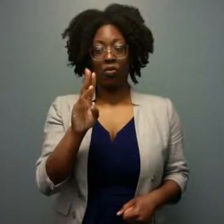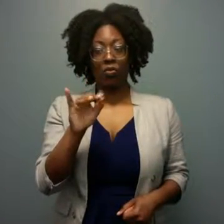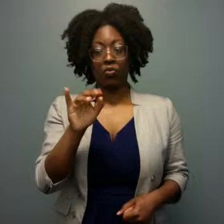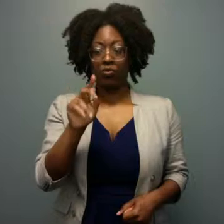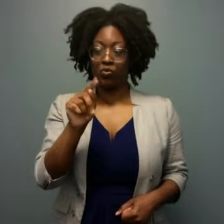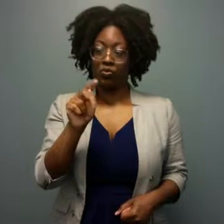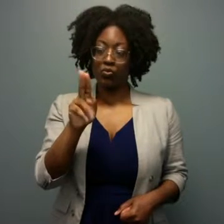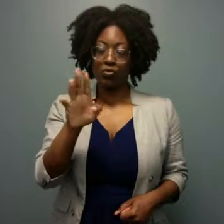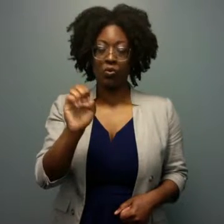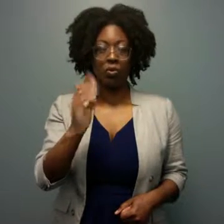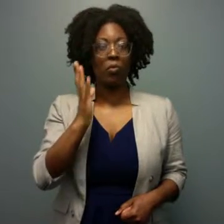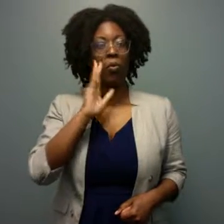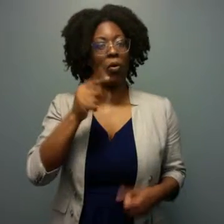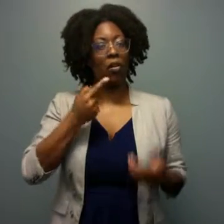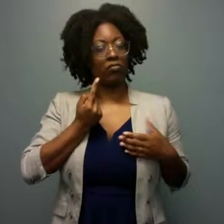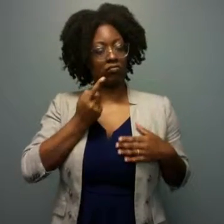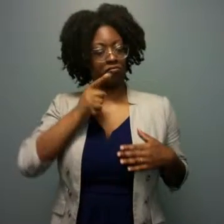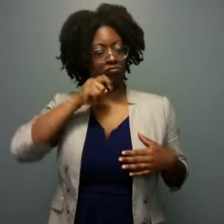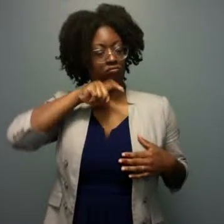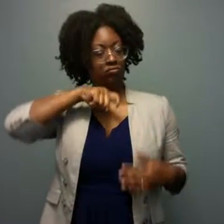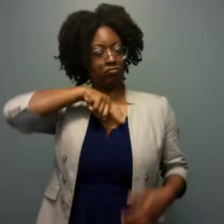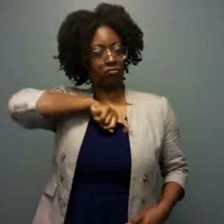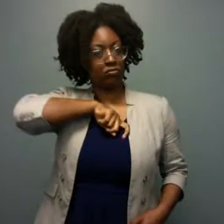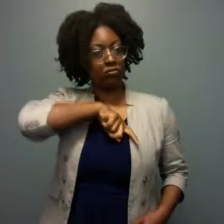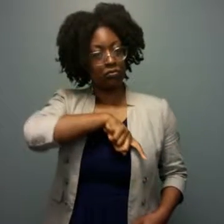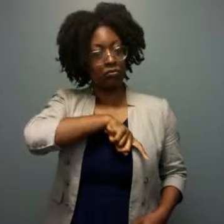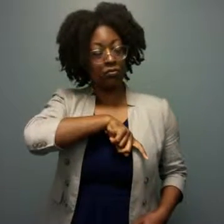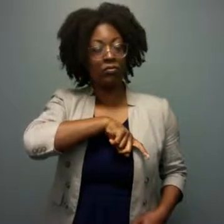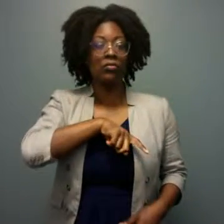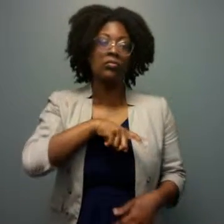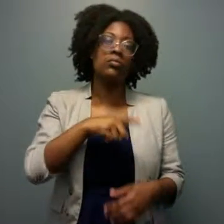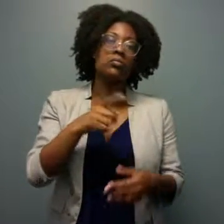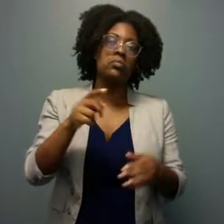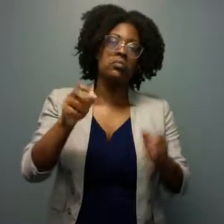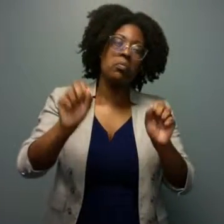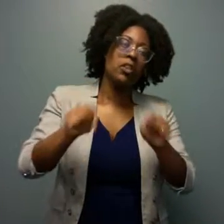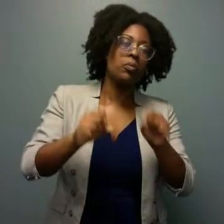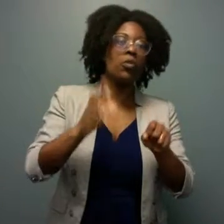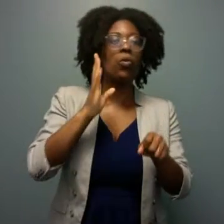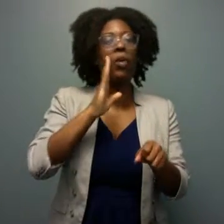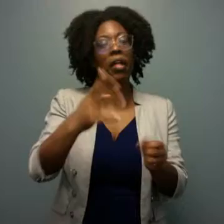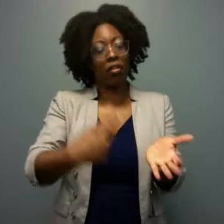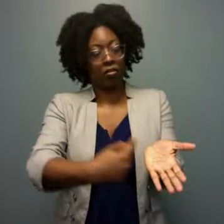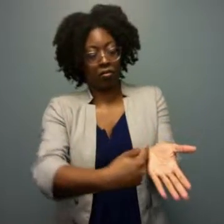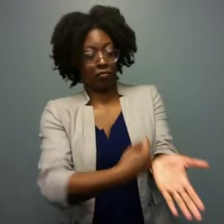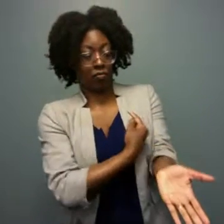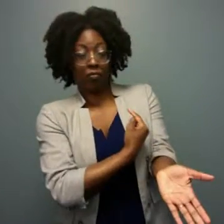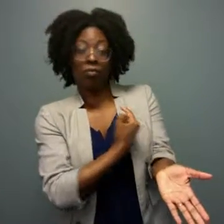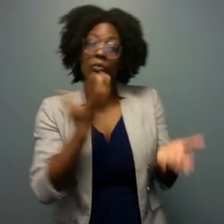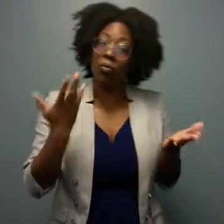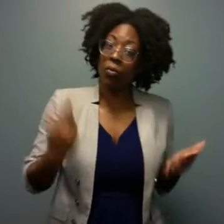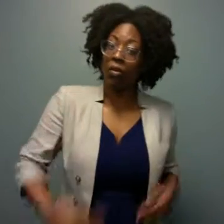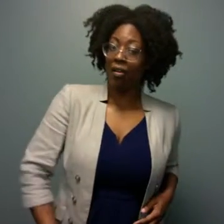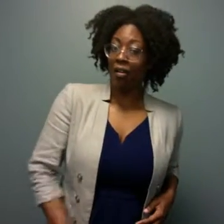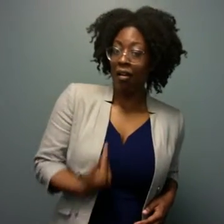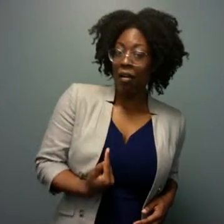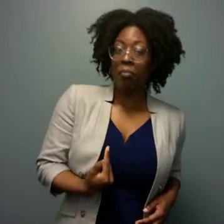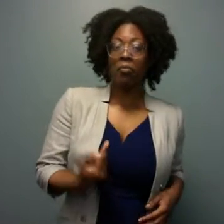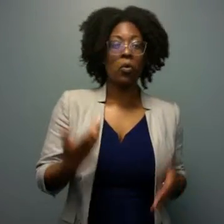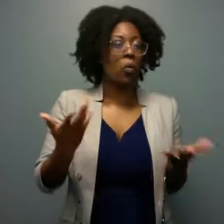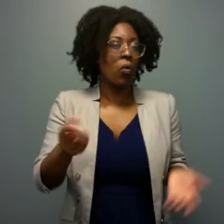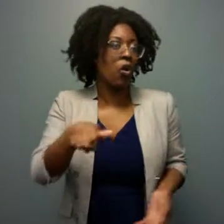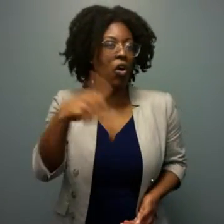Your doctor will determine whether the procedure is best to be performed from the groin, the wrist, or another location. Once you consent